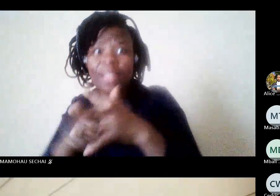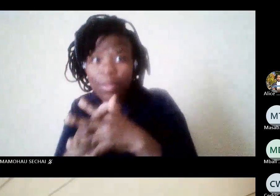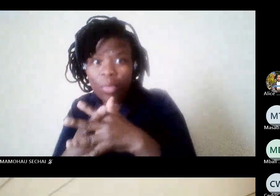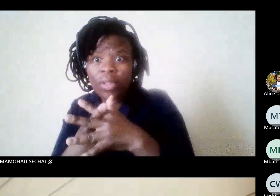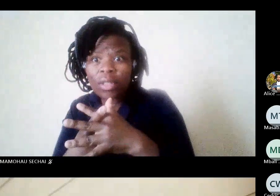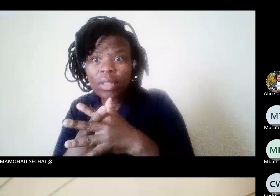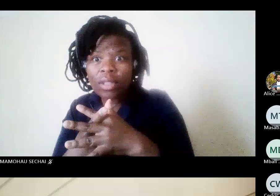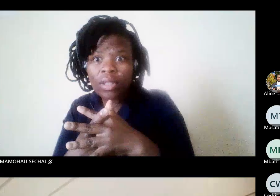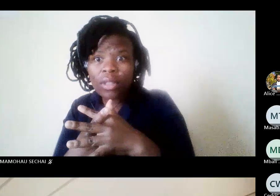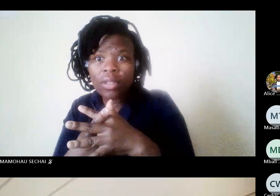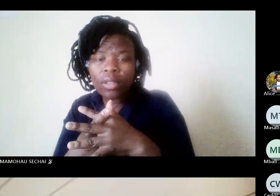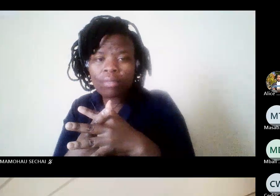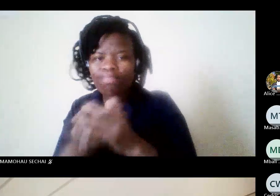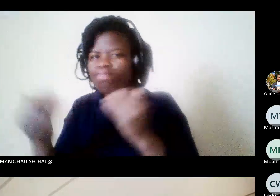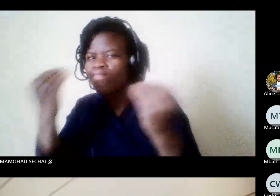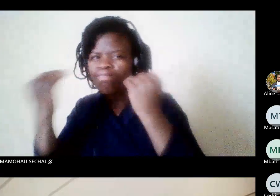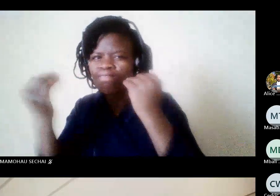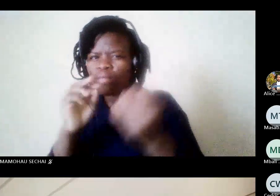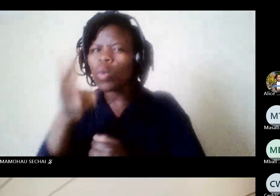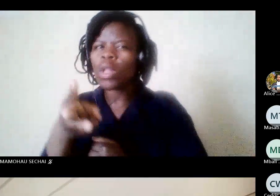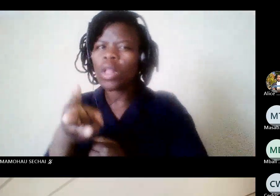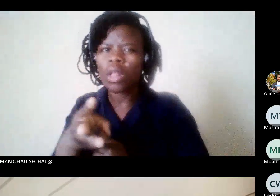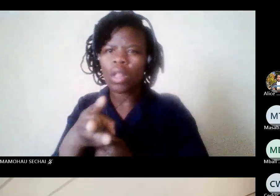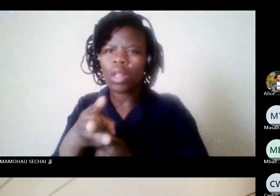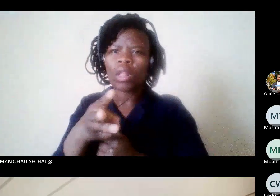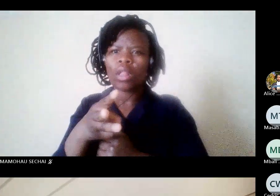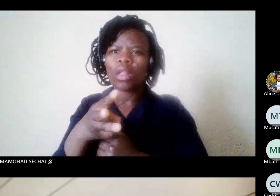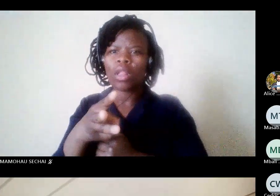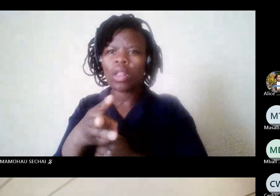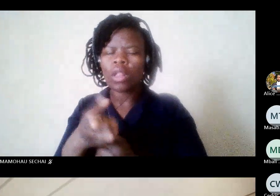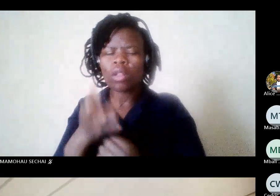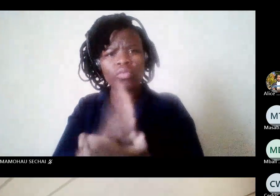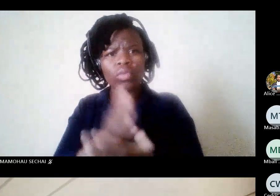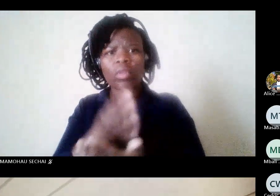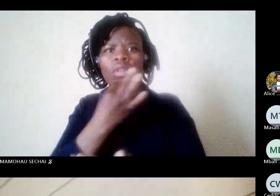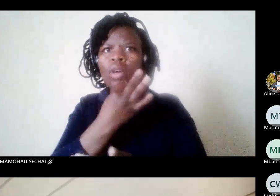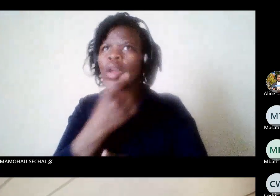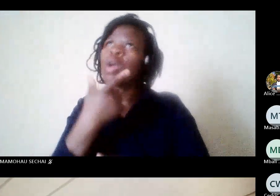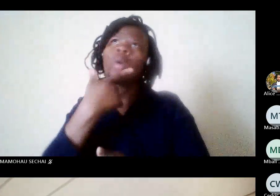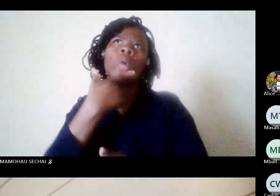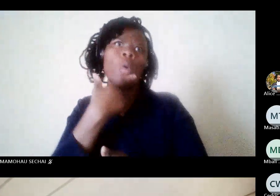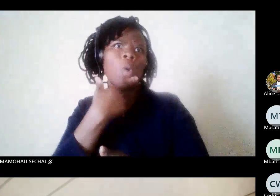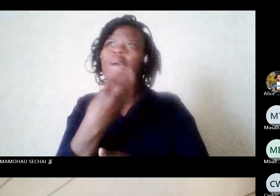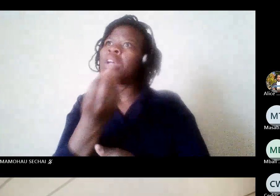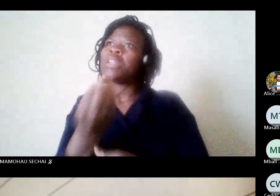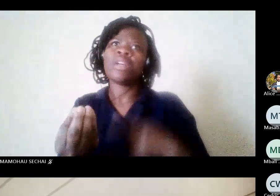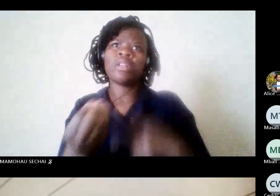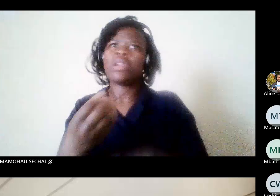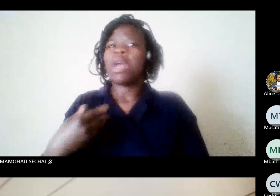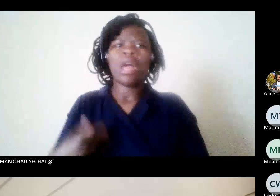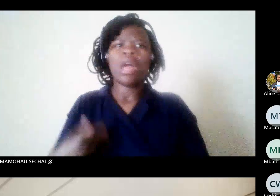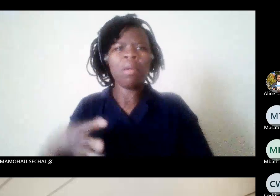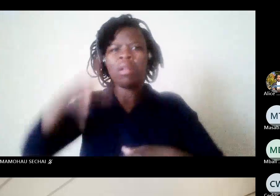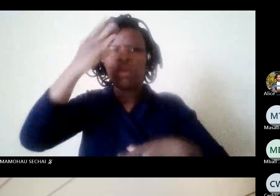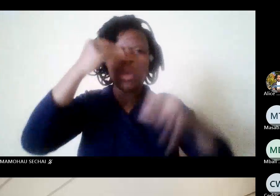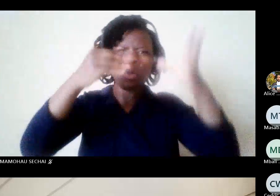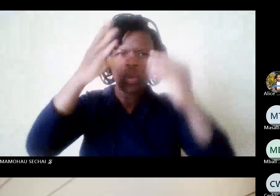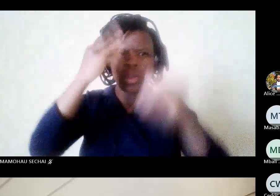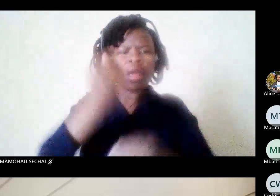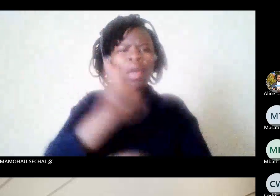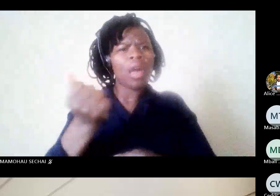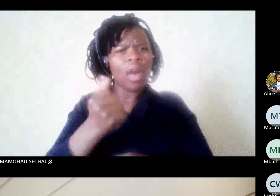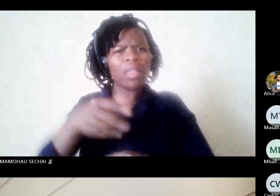feels frustrated and it just starts feeling that, oh, this child does not want to learn. Well, especially when you now start saying, other learners are learning how to use Braille